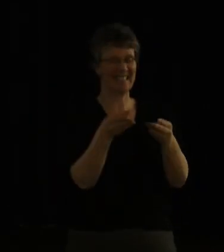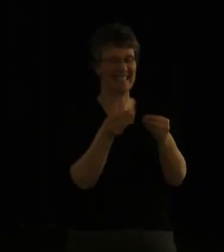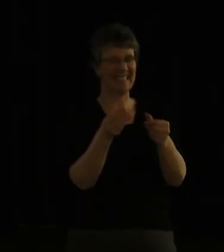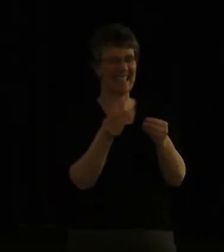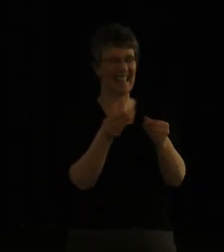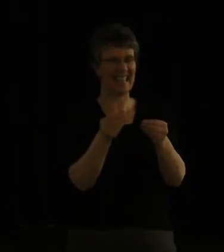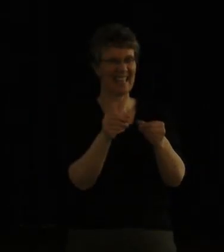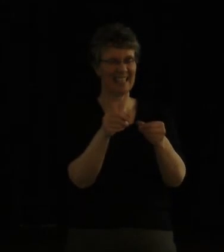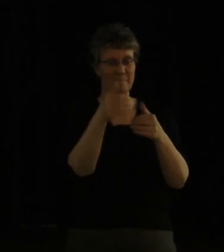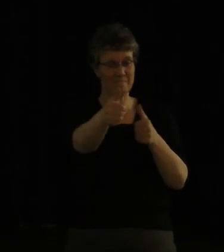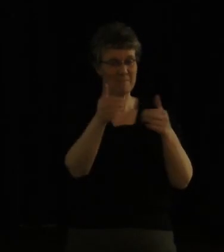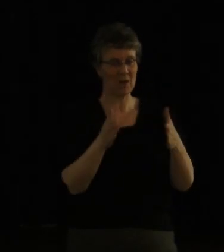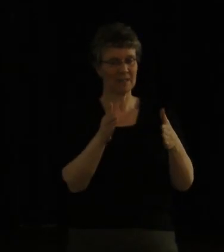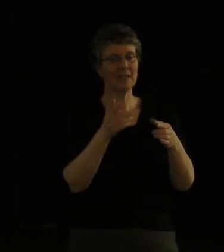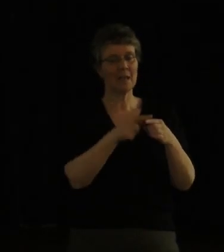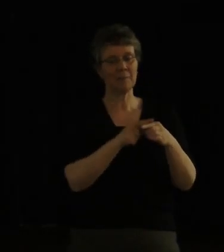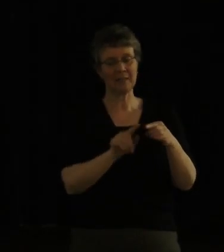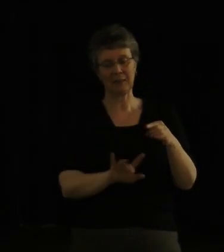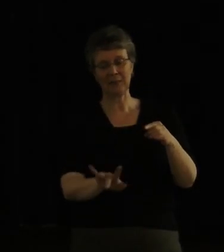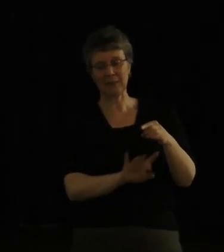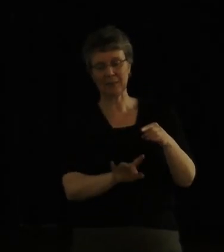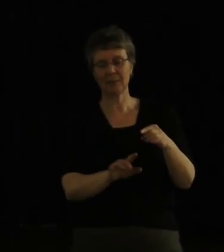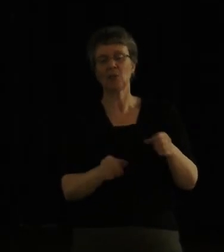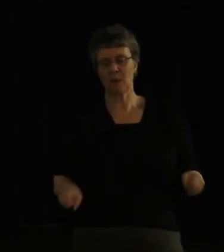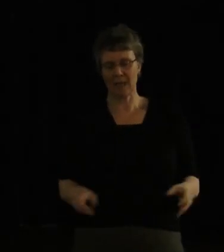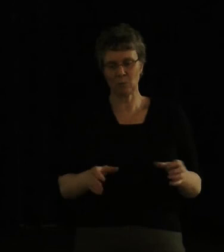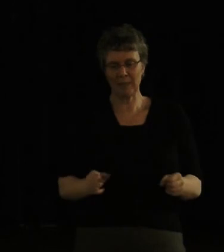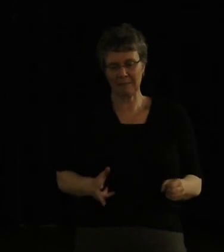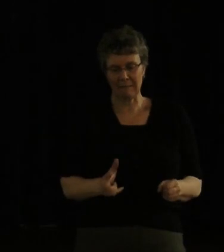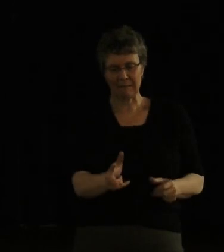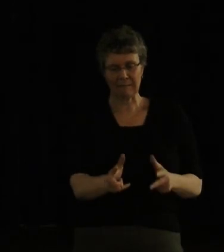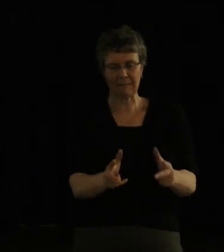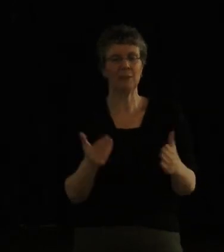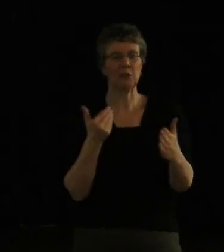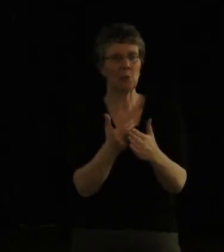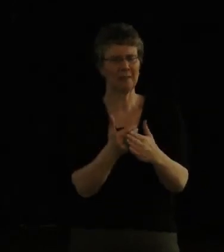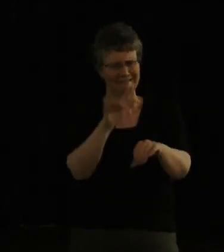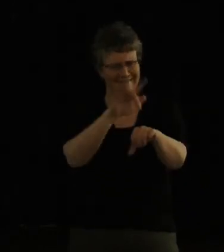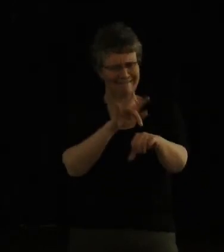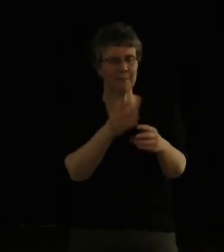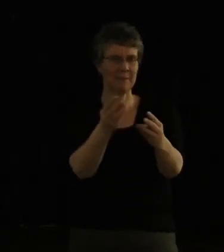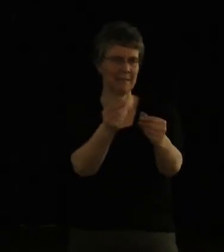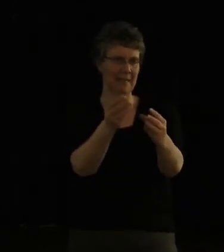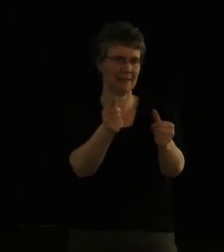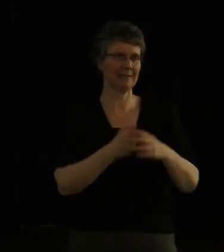sand. And we should never forget that we can make all the playground equipment as accessible as possible as well.